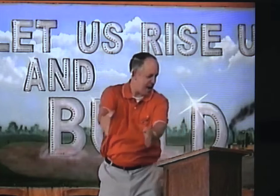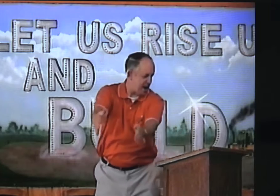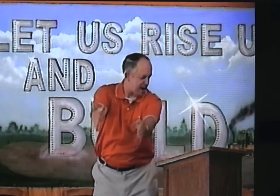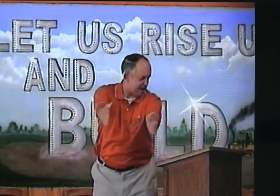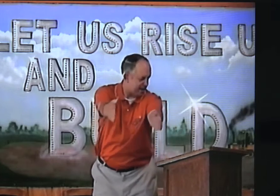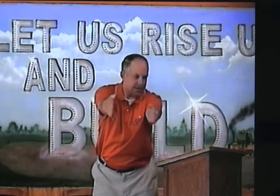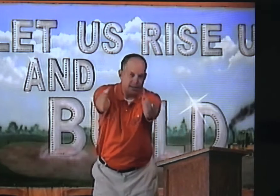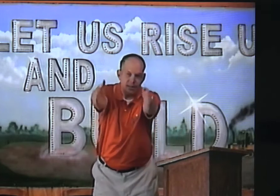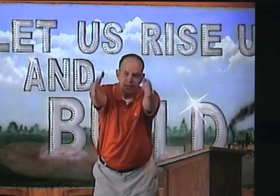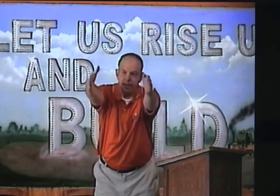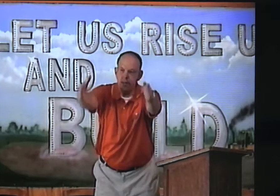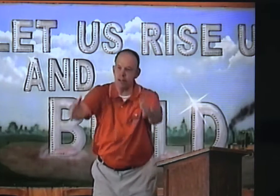path.